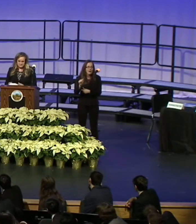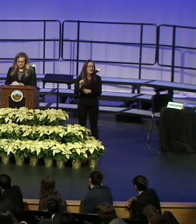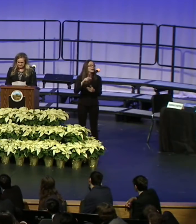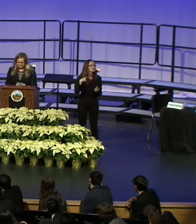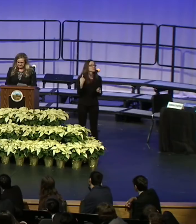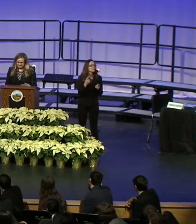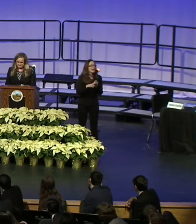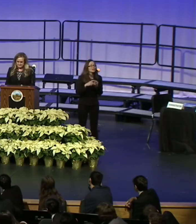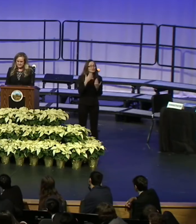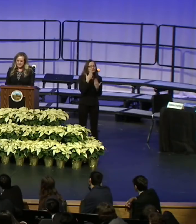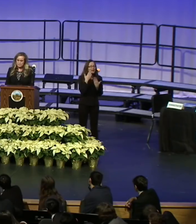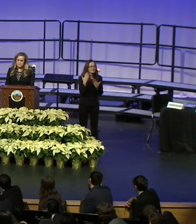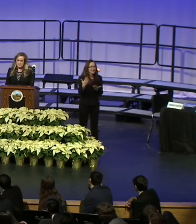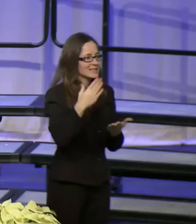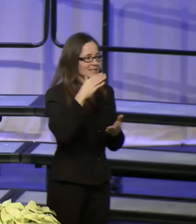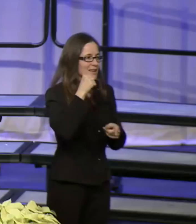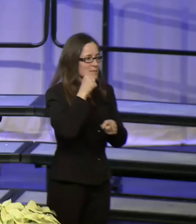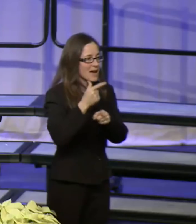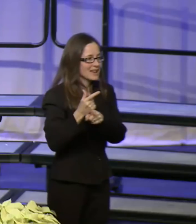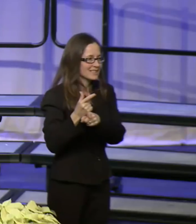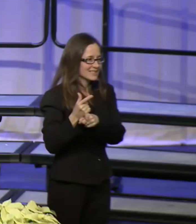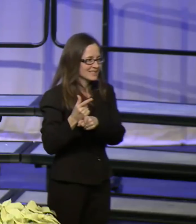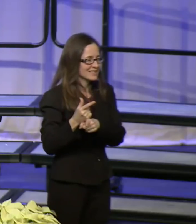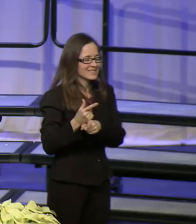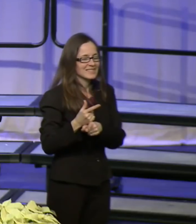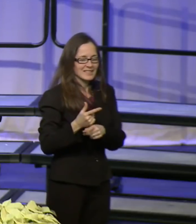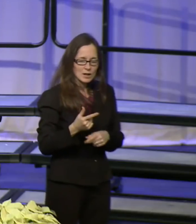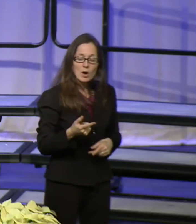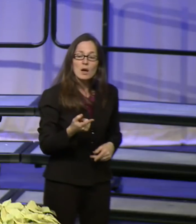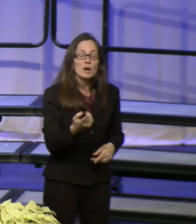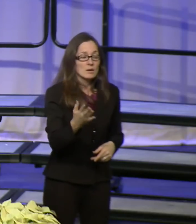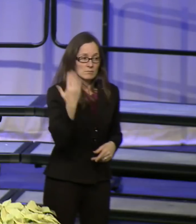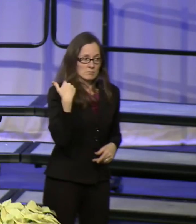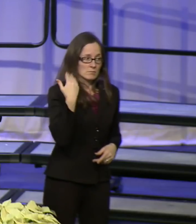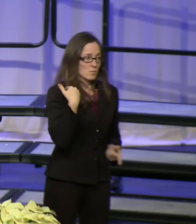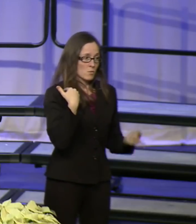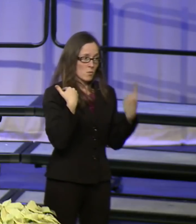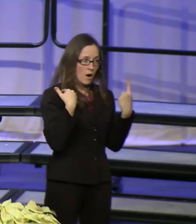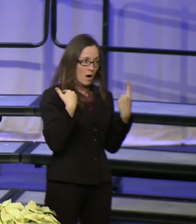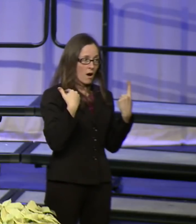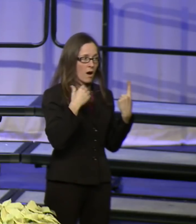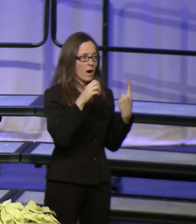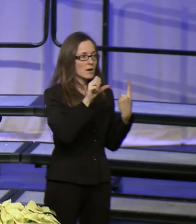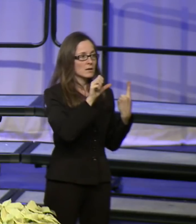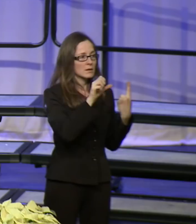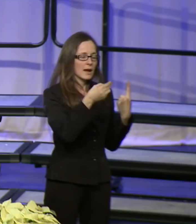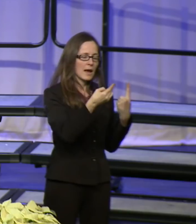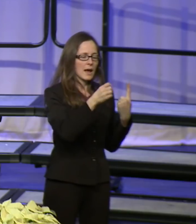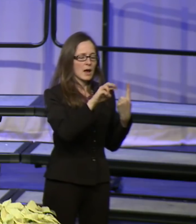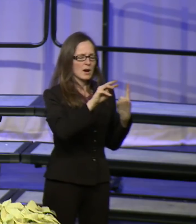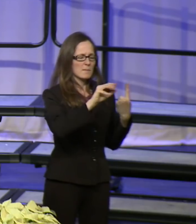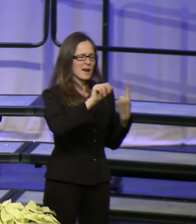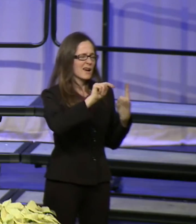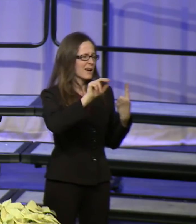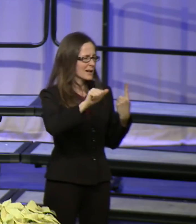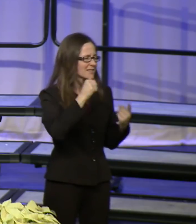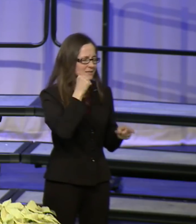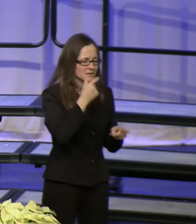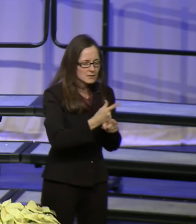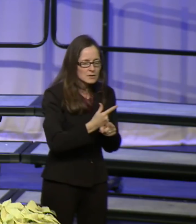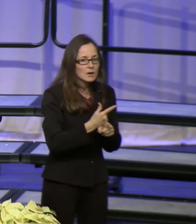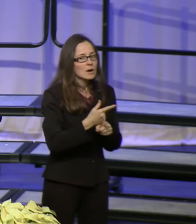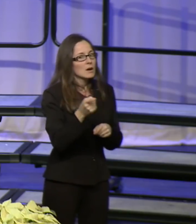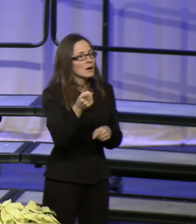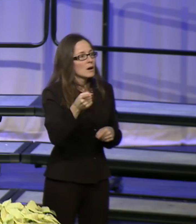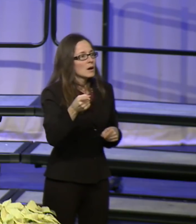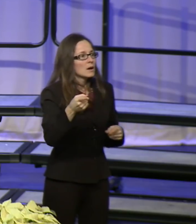gracias. There was one mama who, unbelievably, did more than all of the others by a lot, a whole